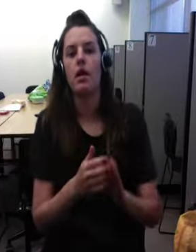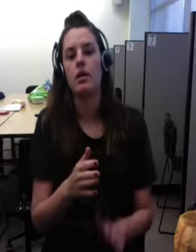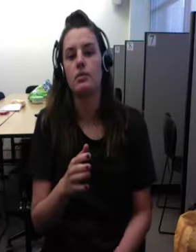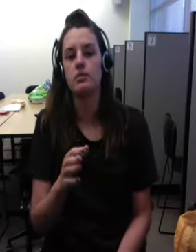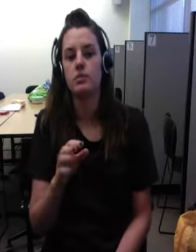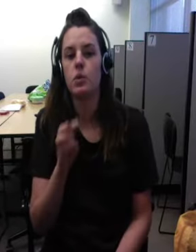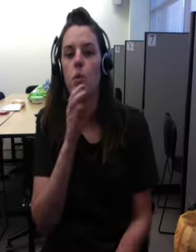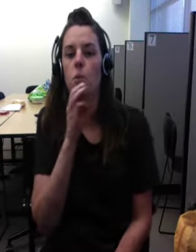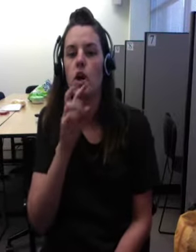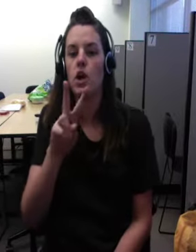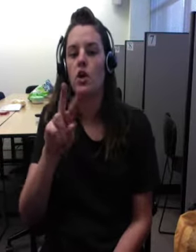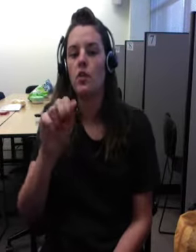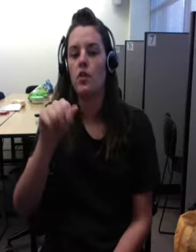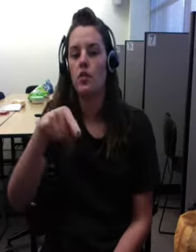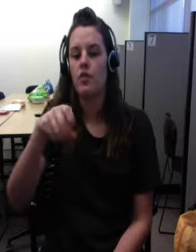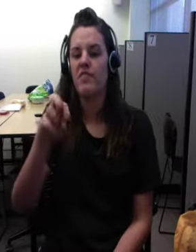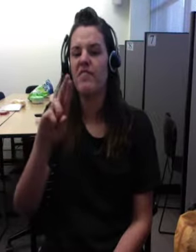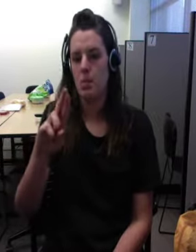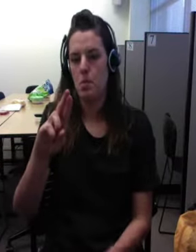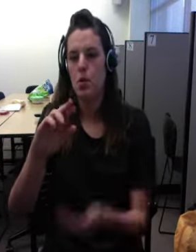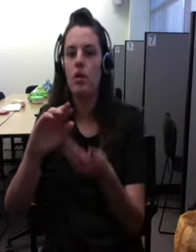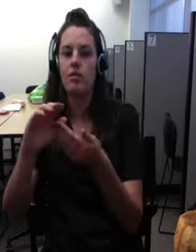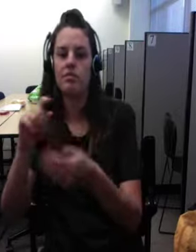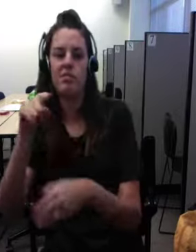Matter in all its states is everywhere.